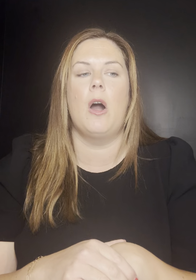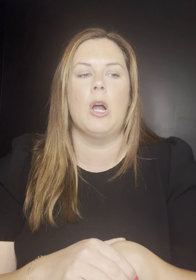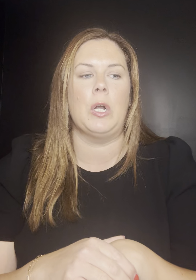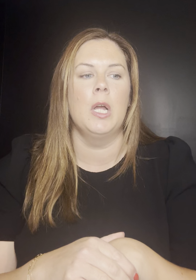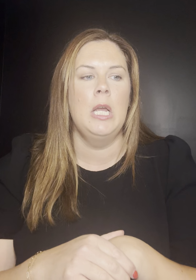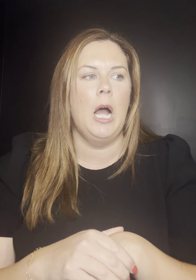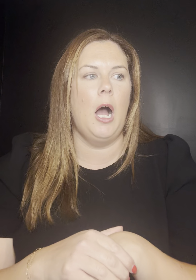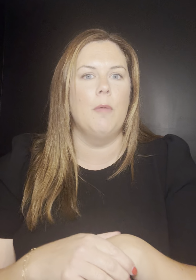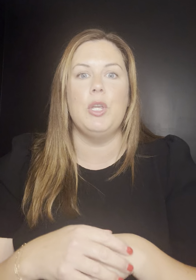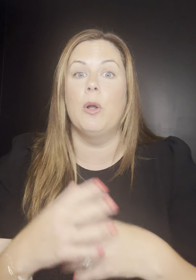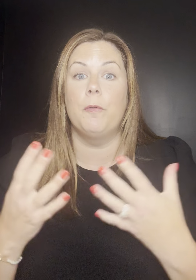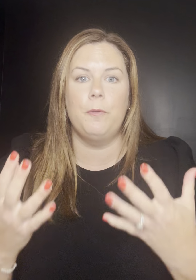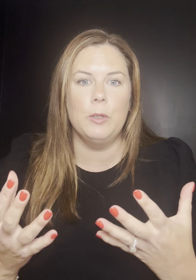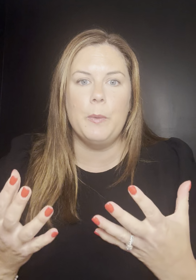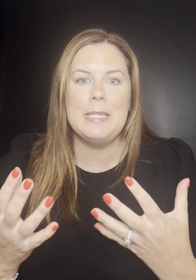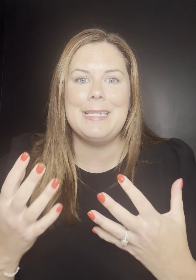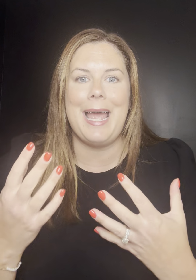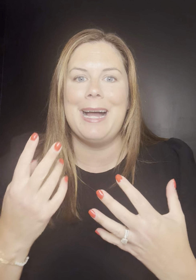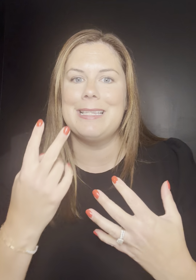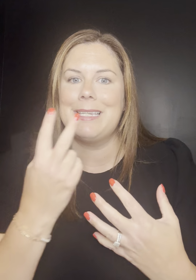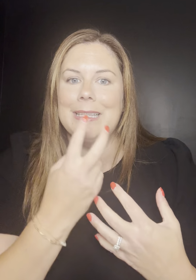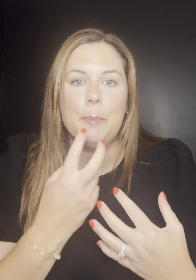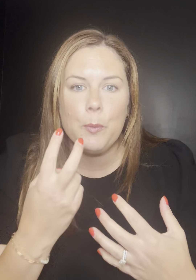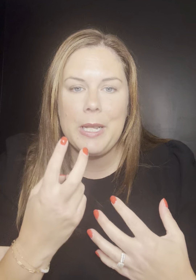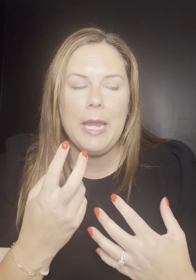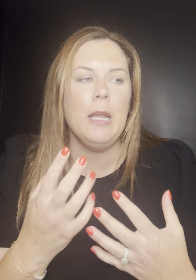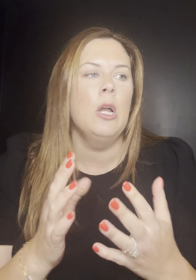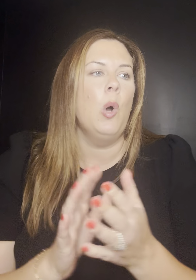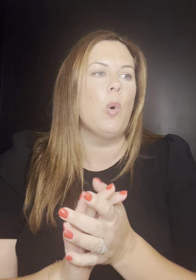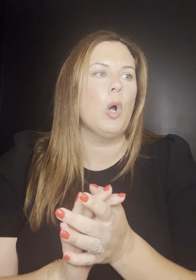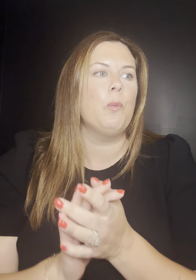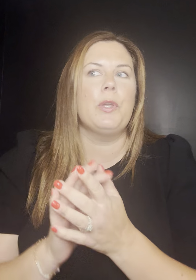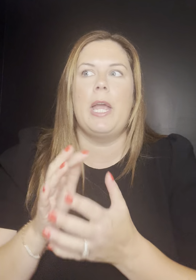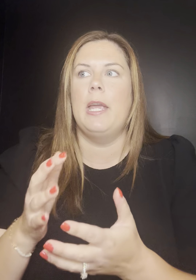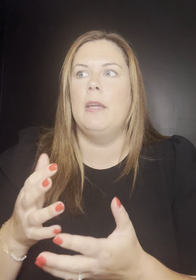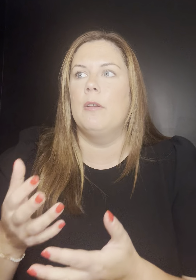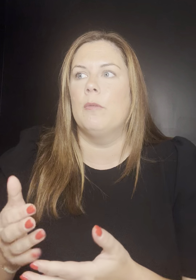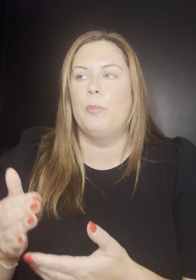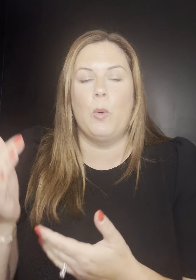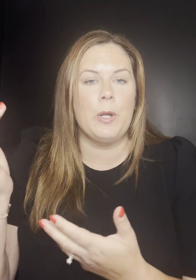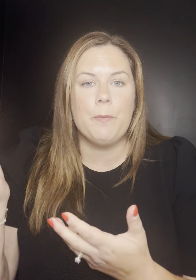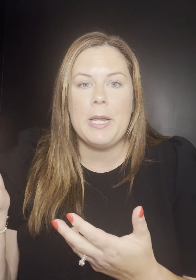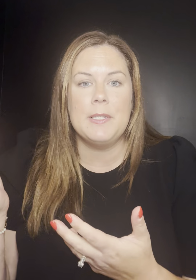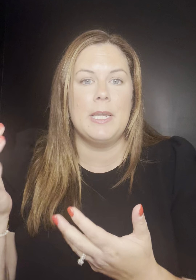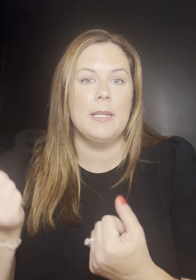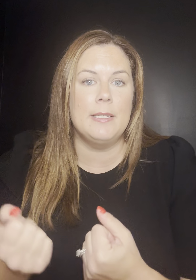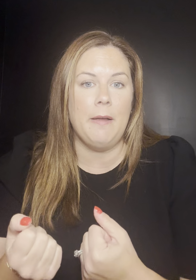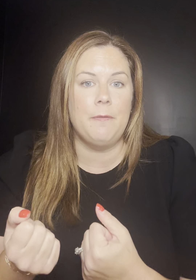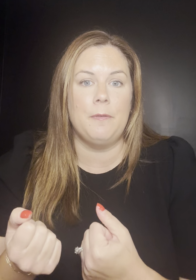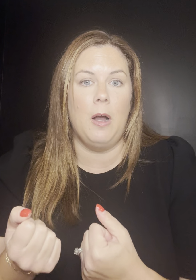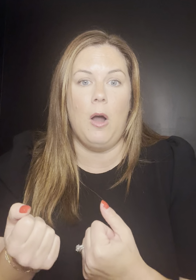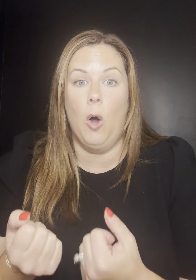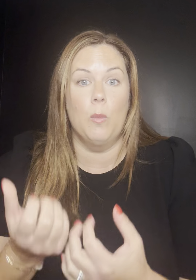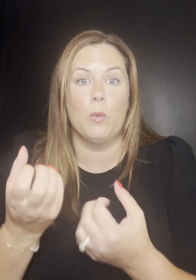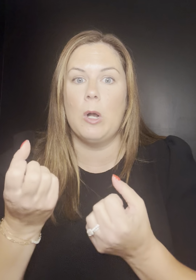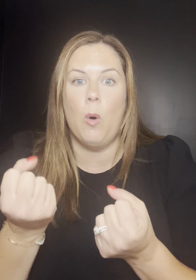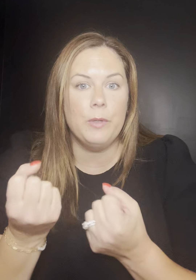are, fluent at lip reading? Or were they born and raised in a deaf home where only